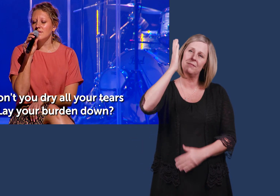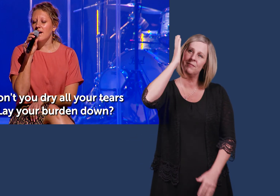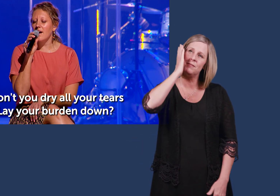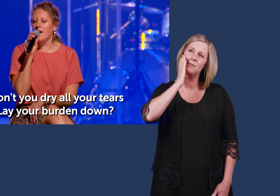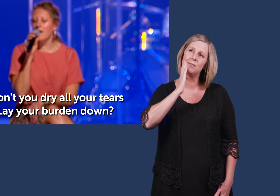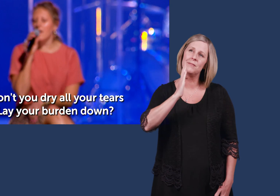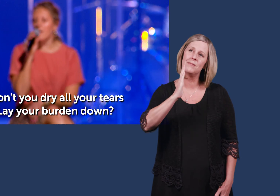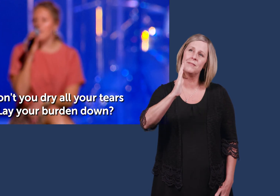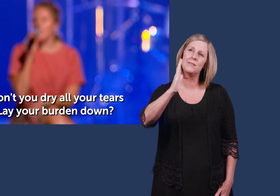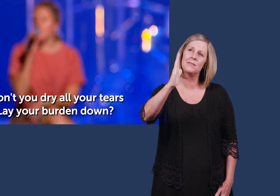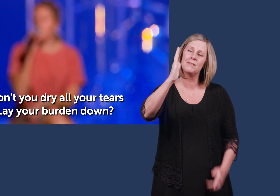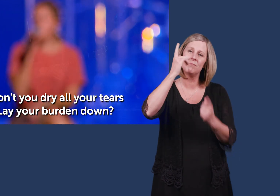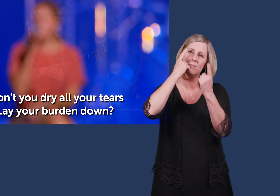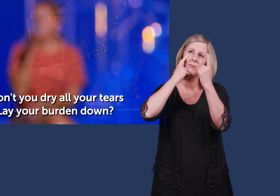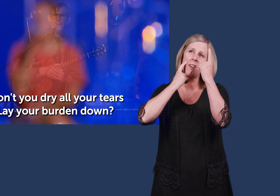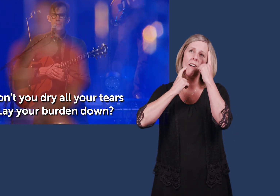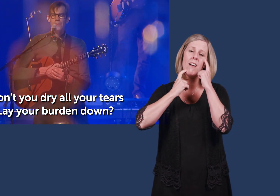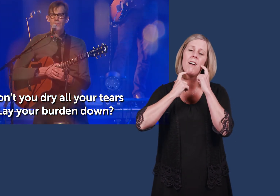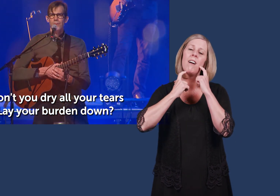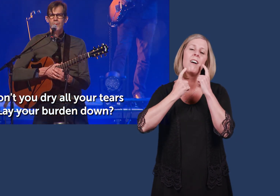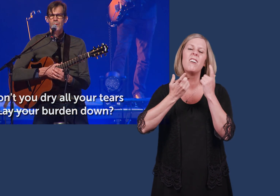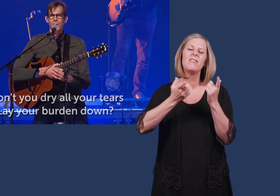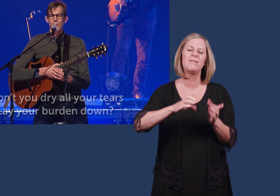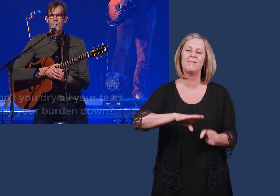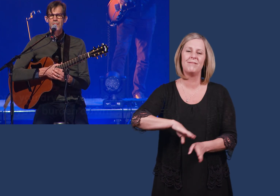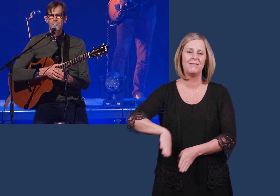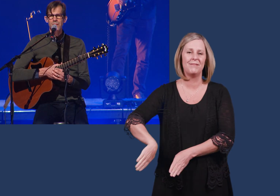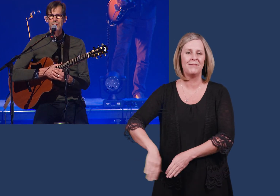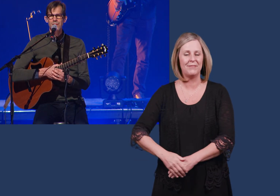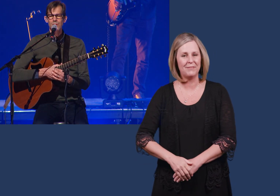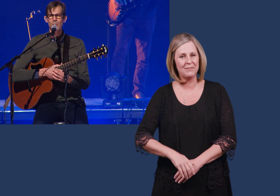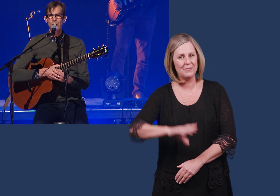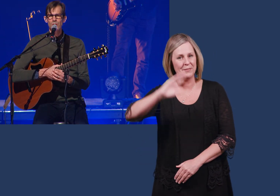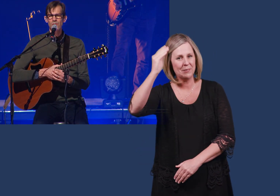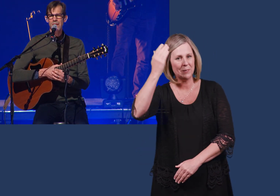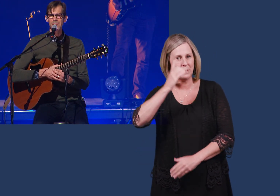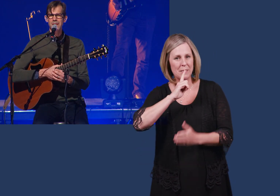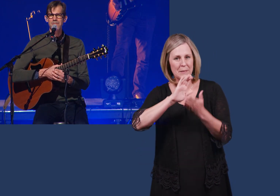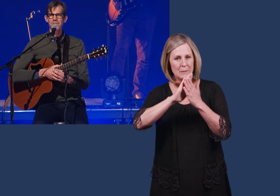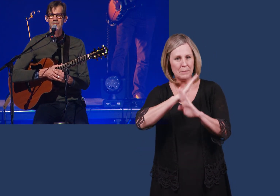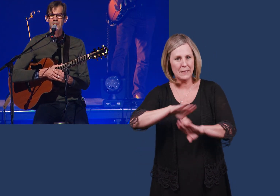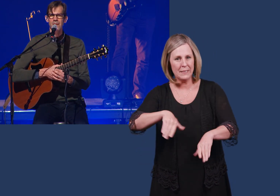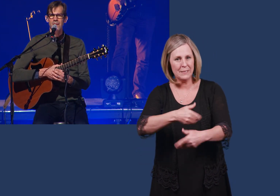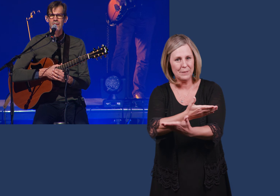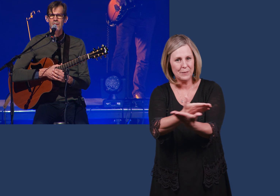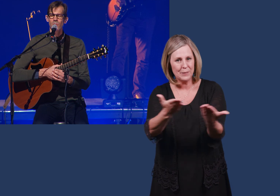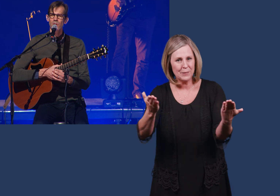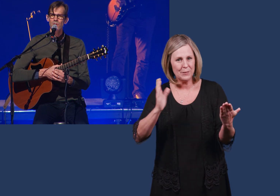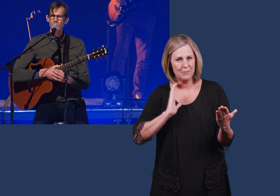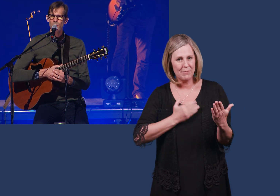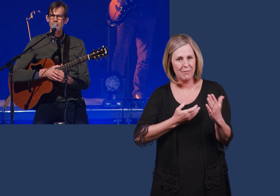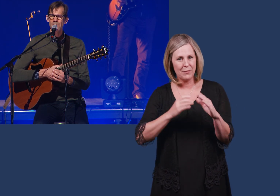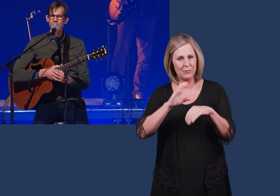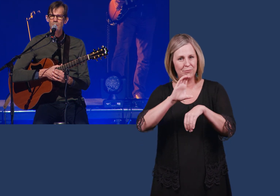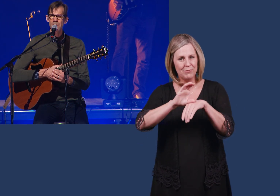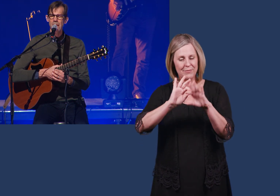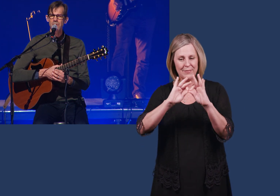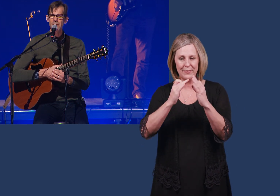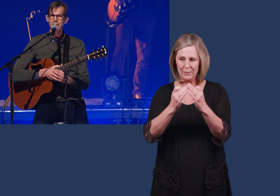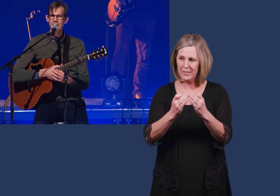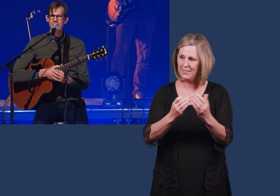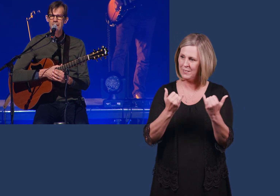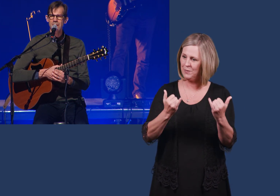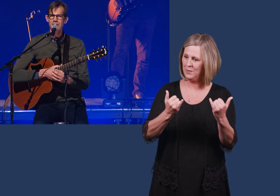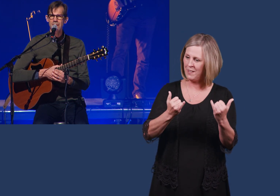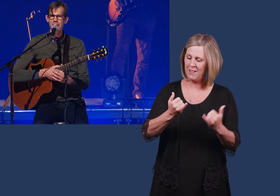burden down? Grace and peace to you, church family. We are so thankful to be able